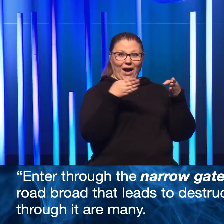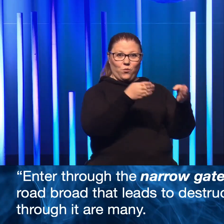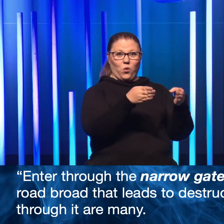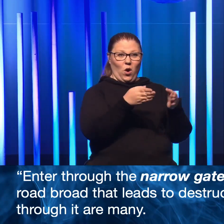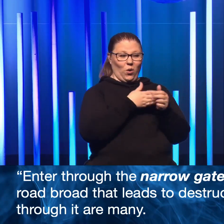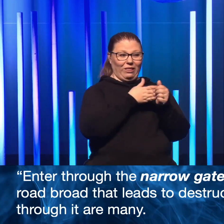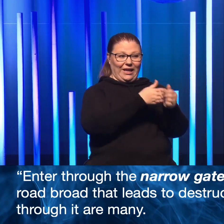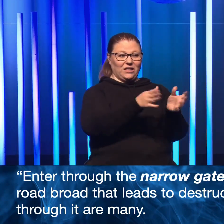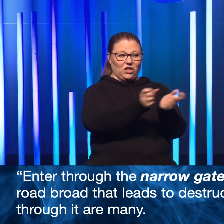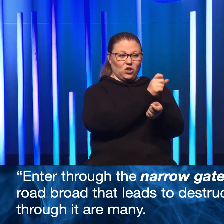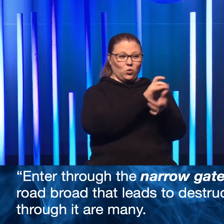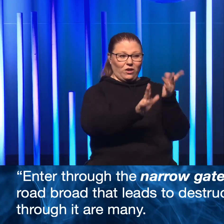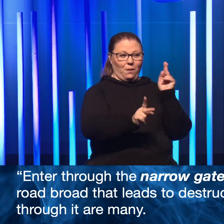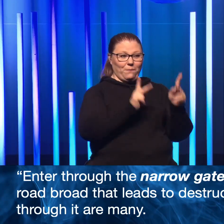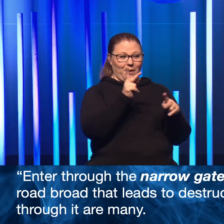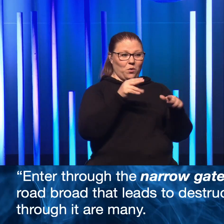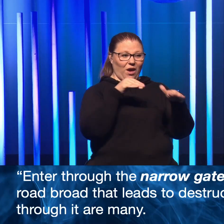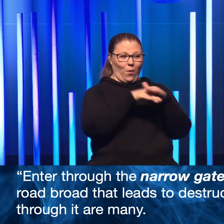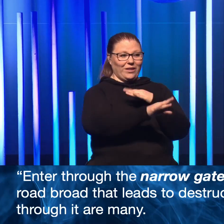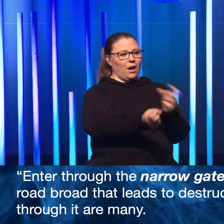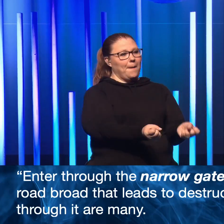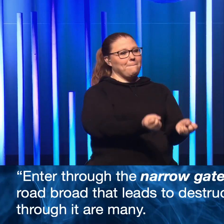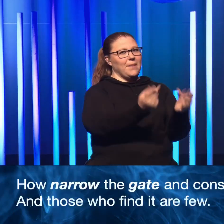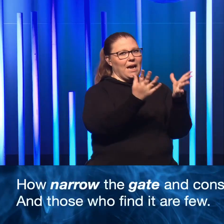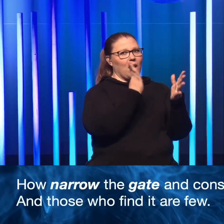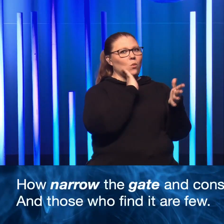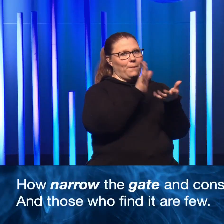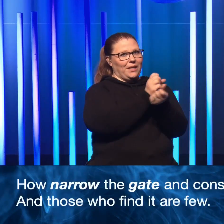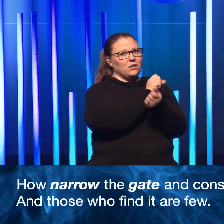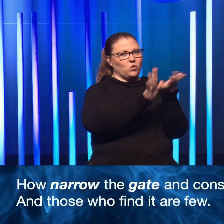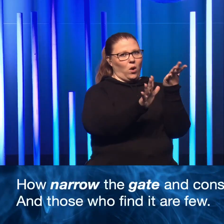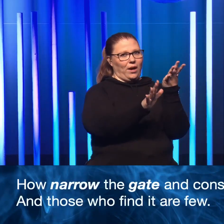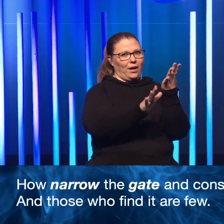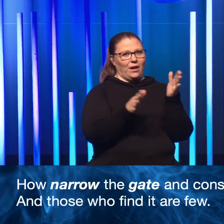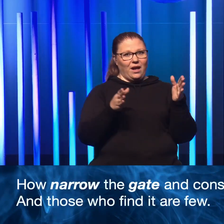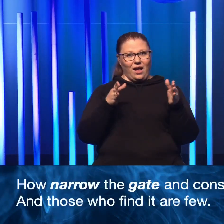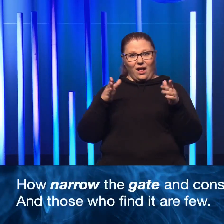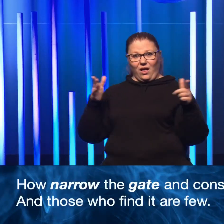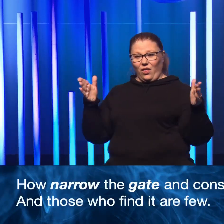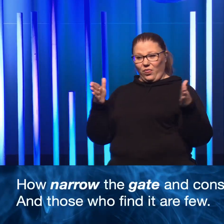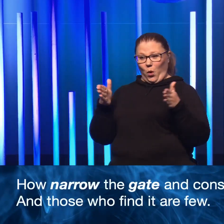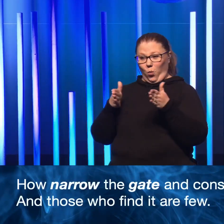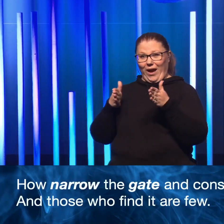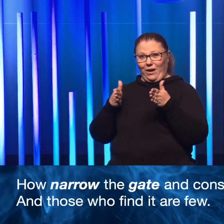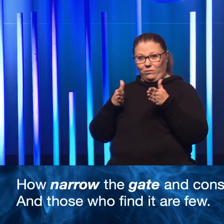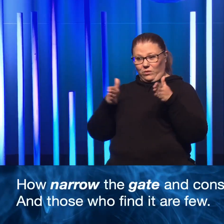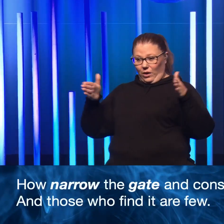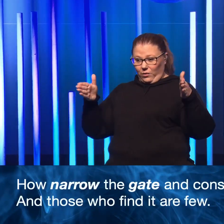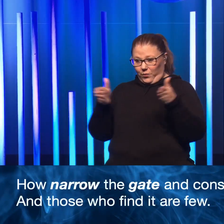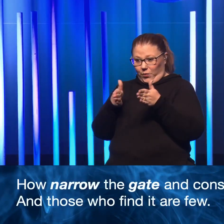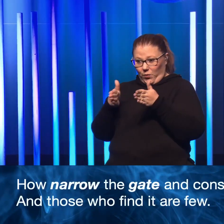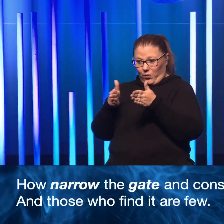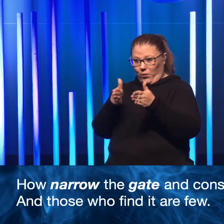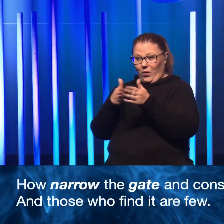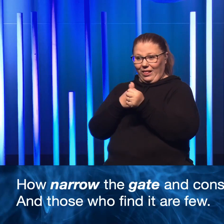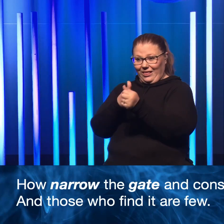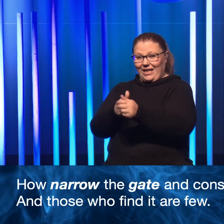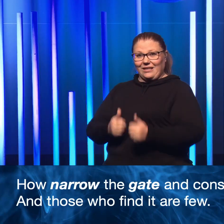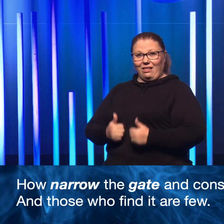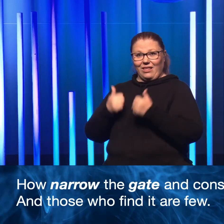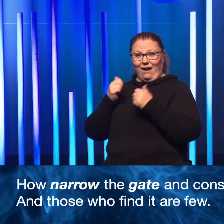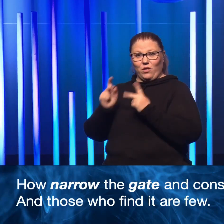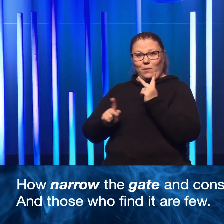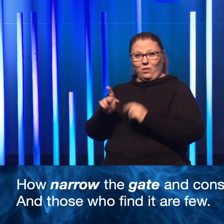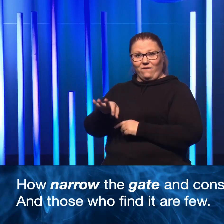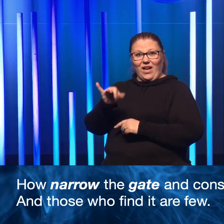enter through it are many. How narrow the gate and constricted the road that leads to life, and those who find